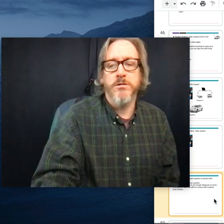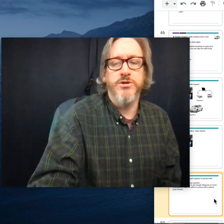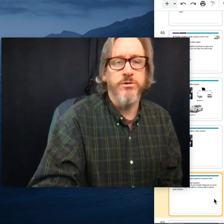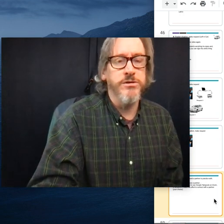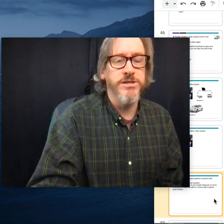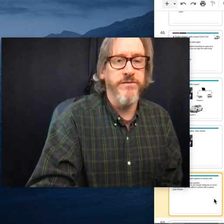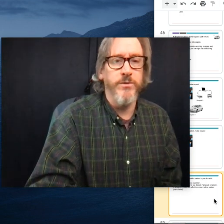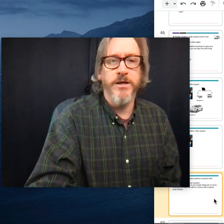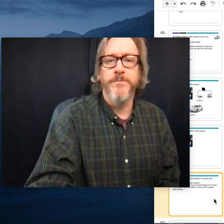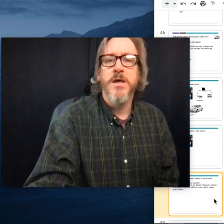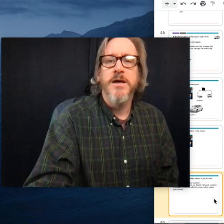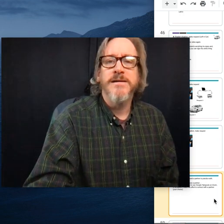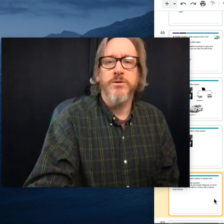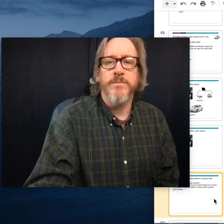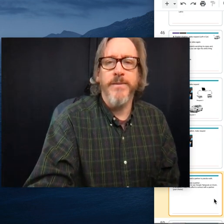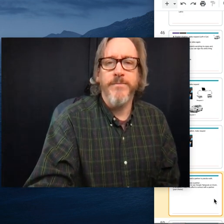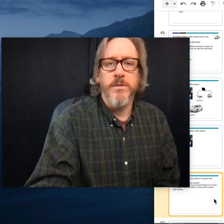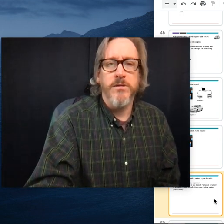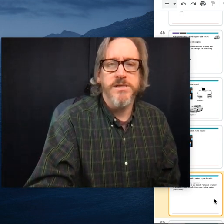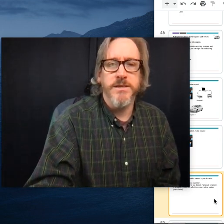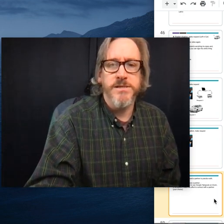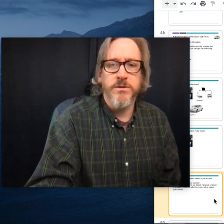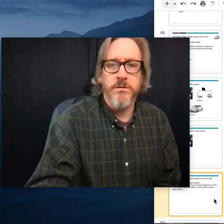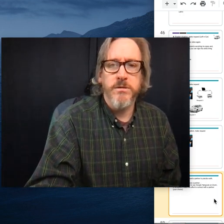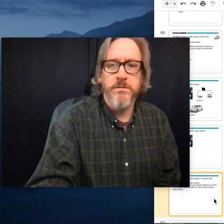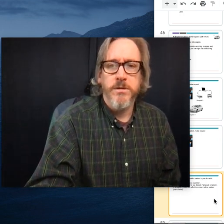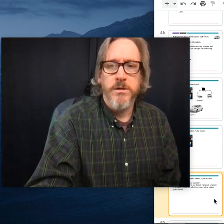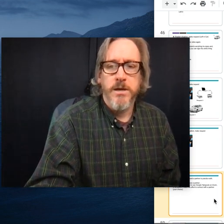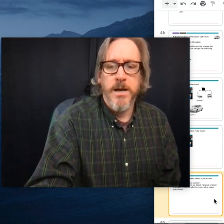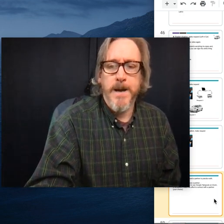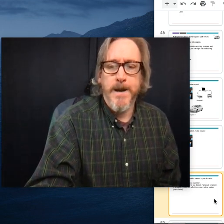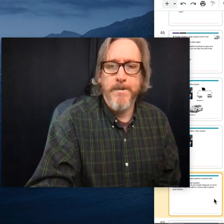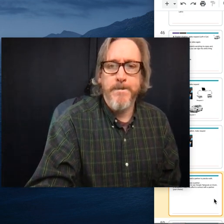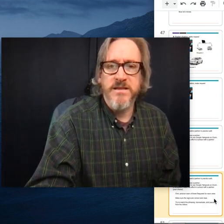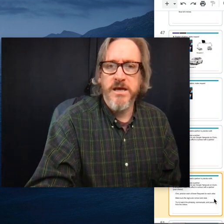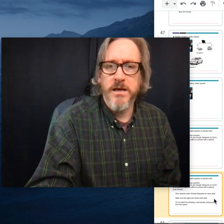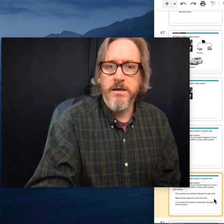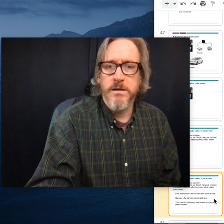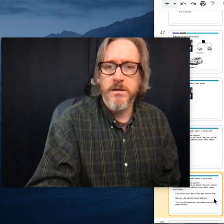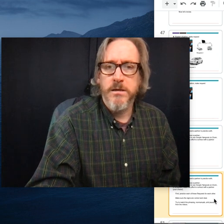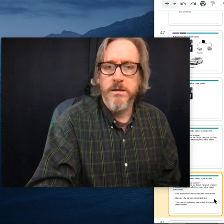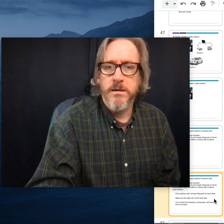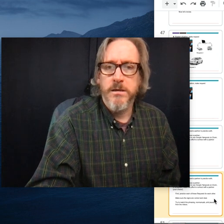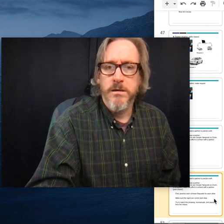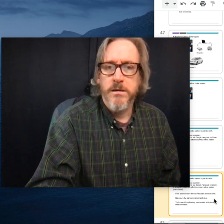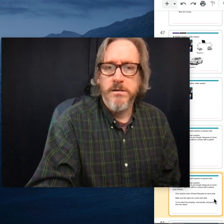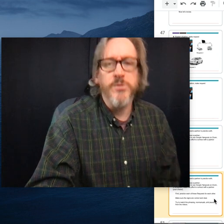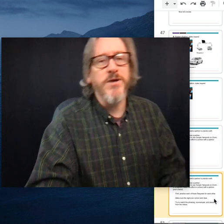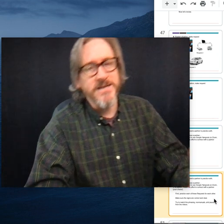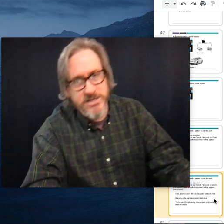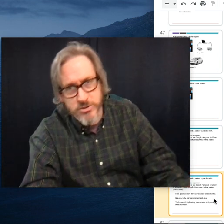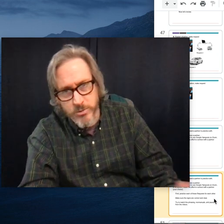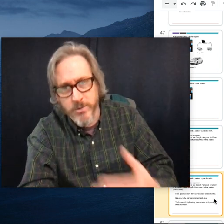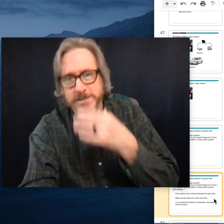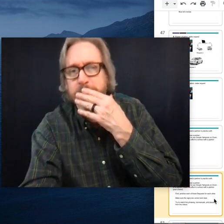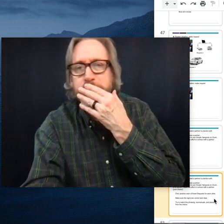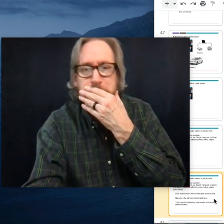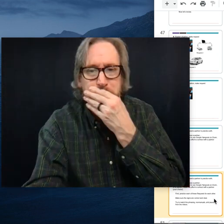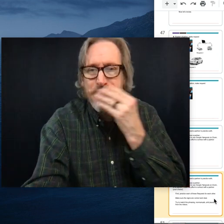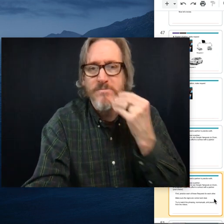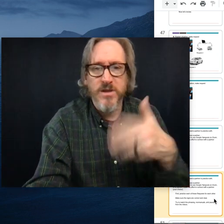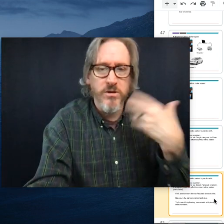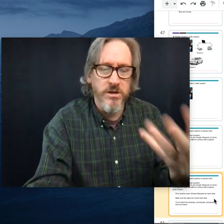Included. I bought that. Oh, it's included. You go on a cruise,